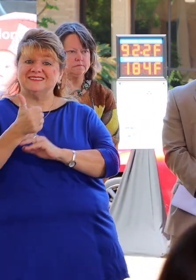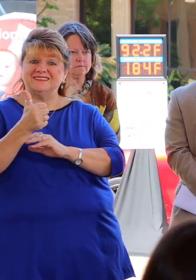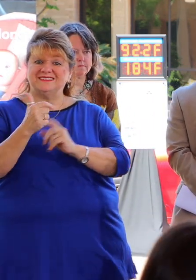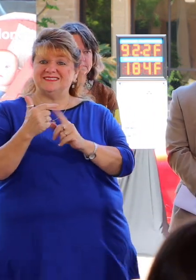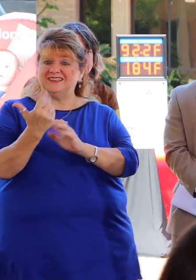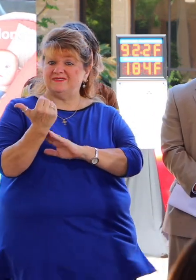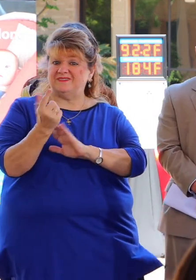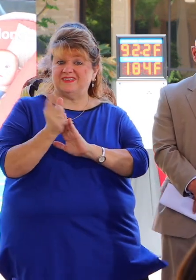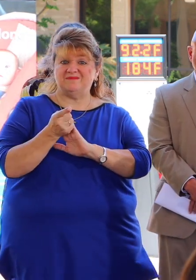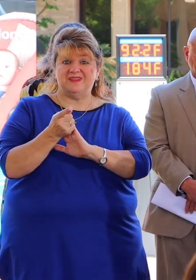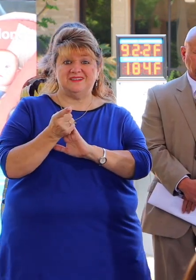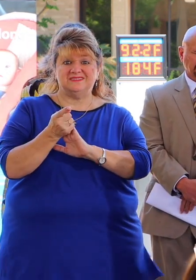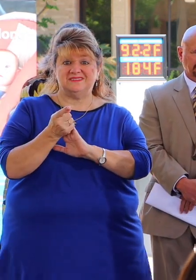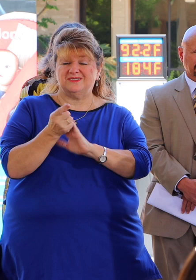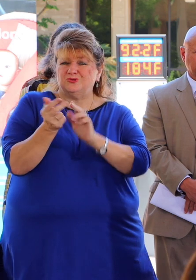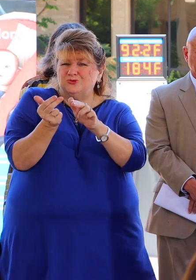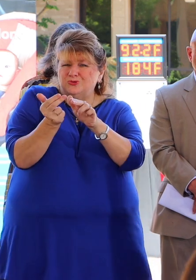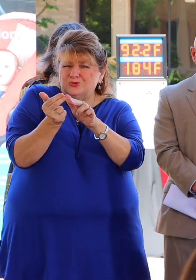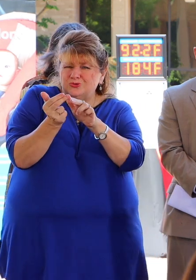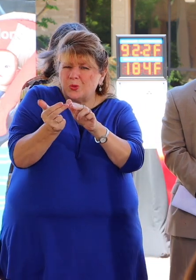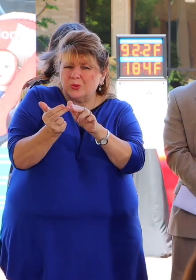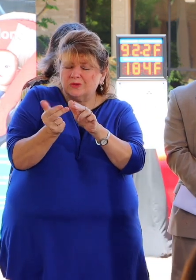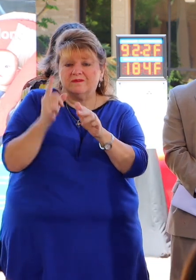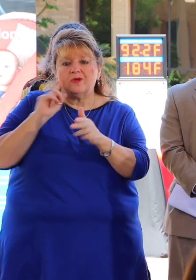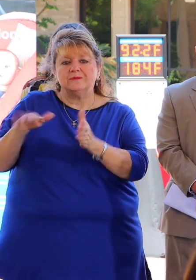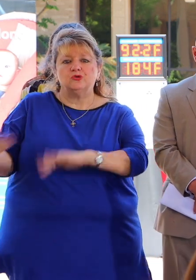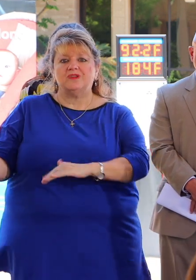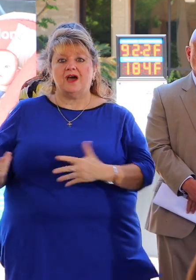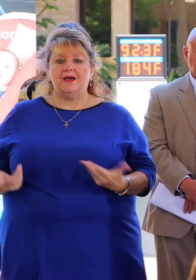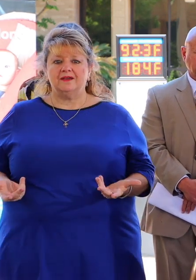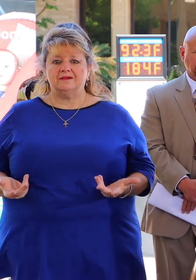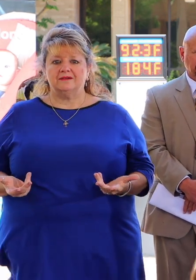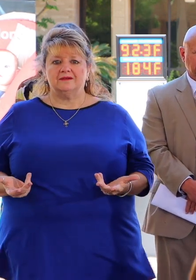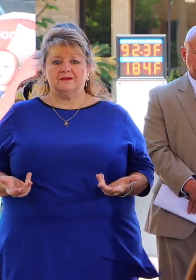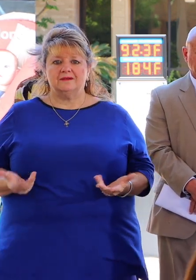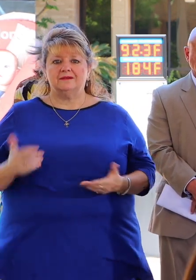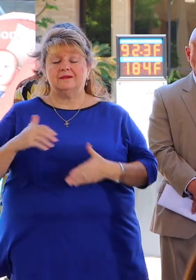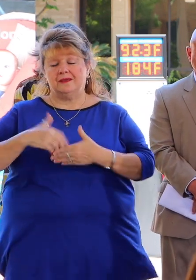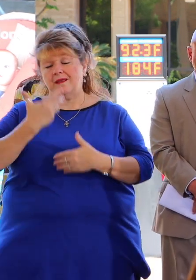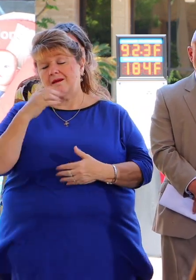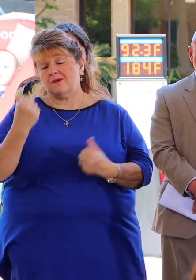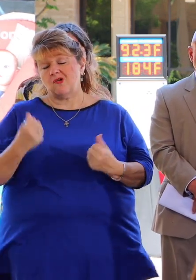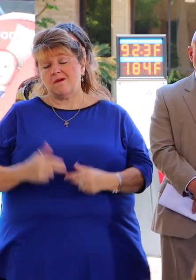what? 15 minutes for a child to die in a hot car.